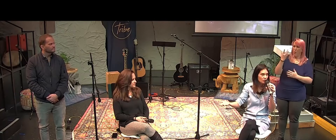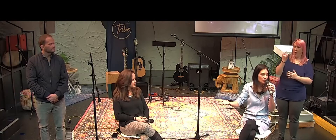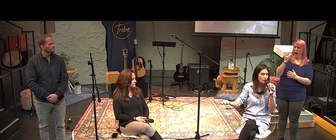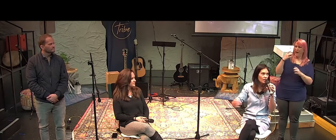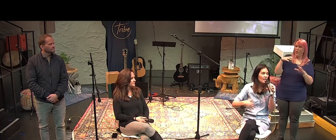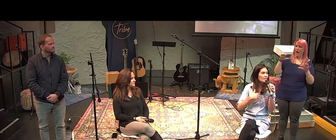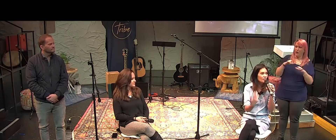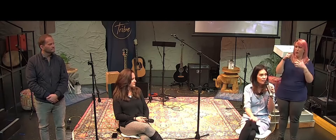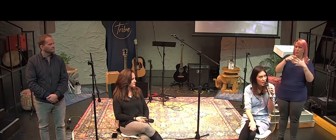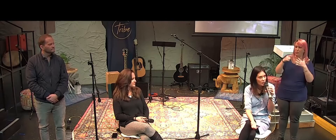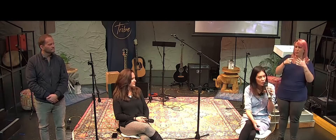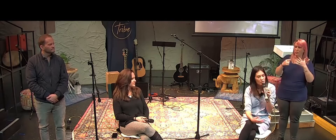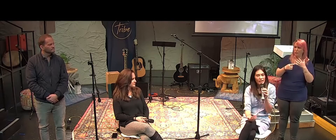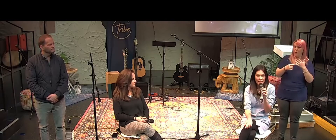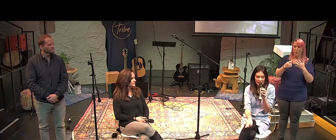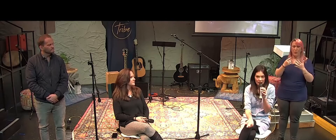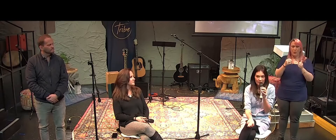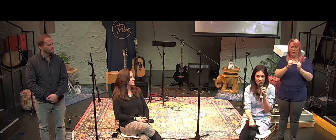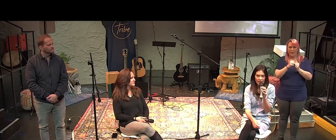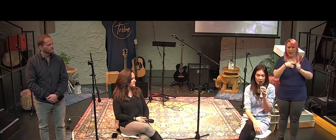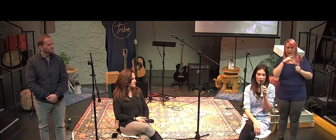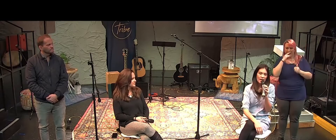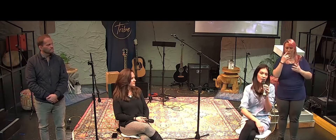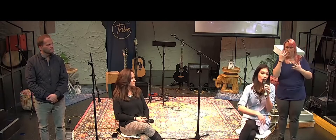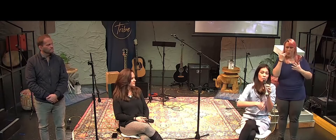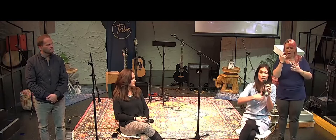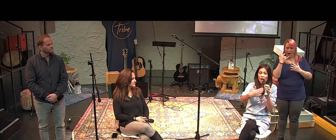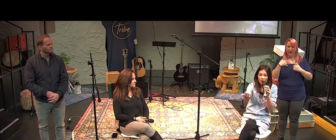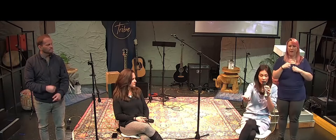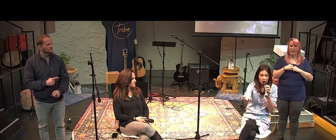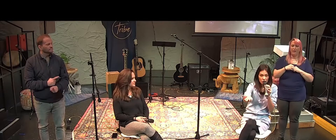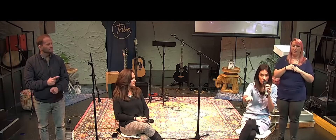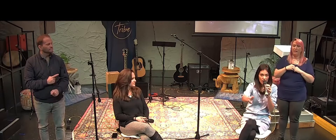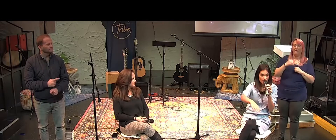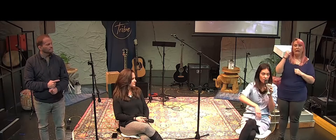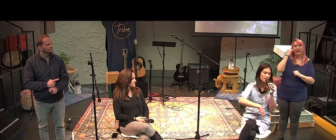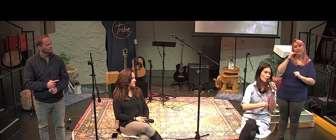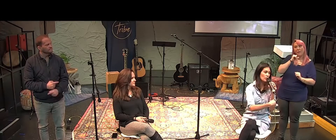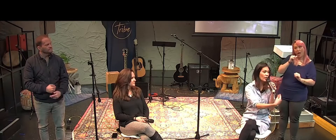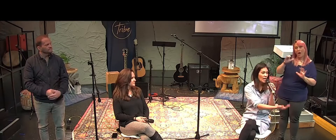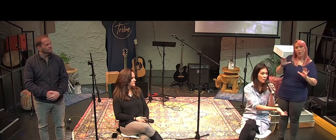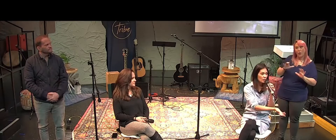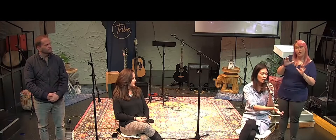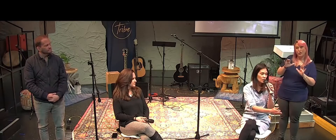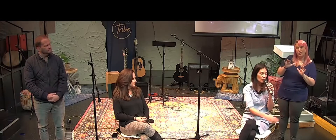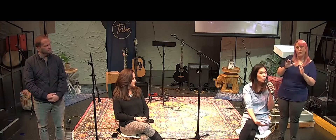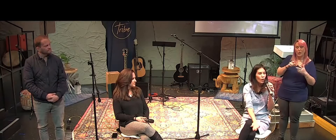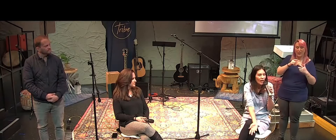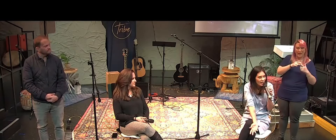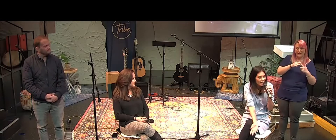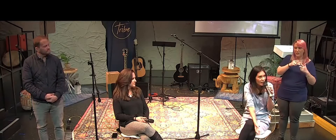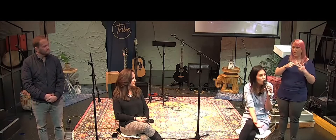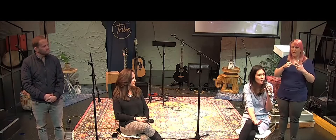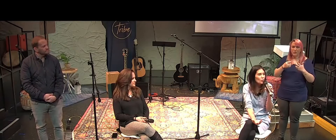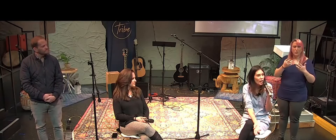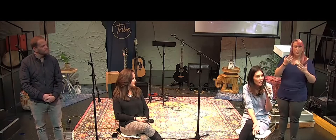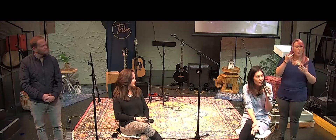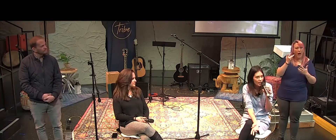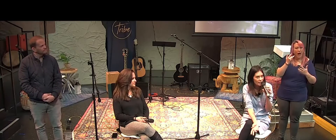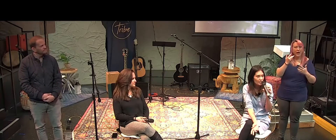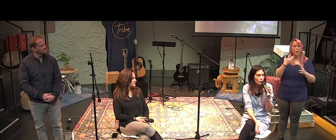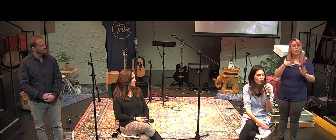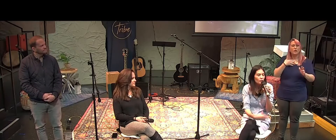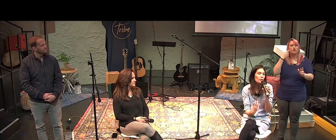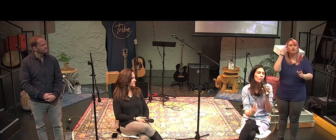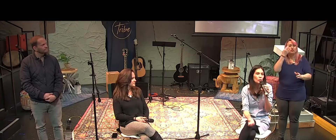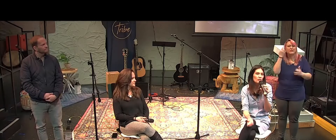I do? As a family, with my kids, like, if I'm not going to do X on Sabbath, or I am going to do it, why? Like, what's the why